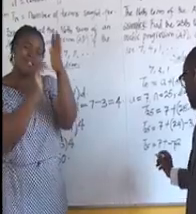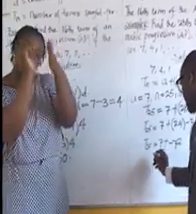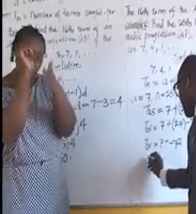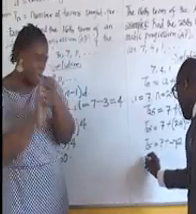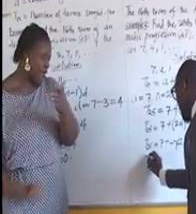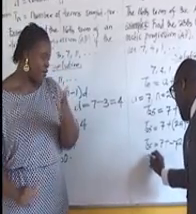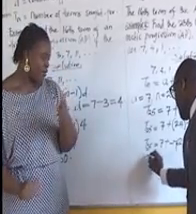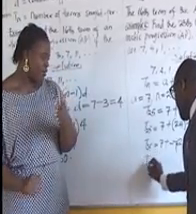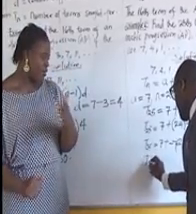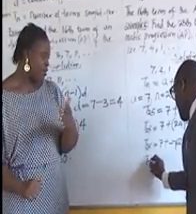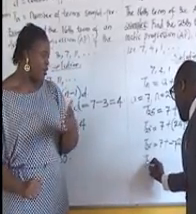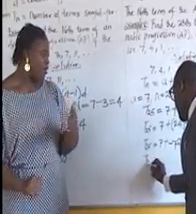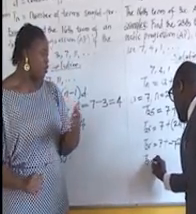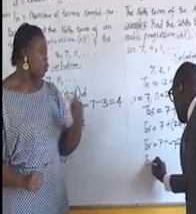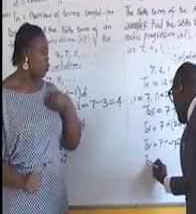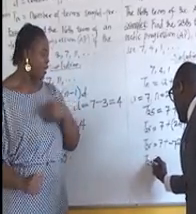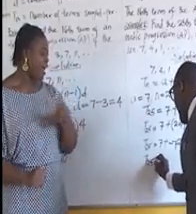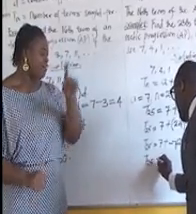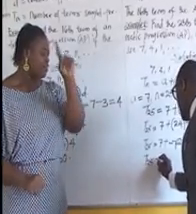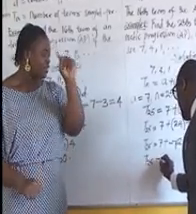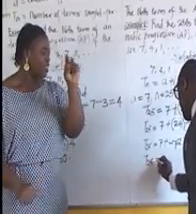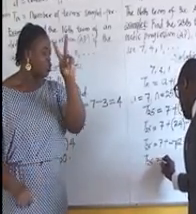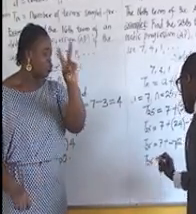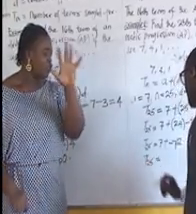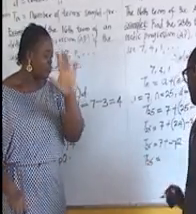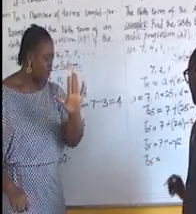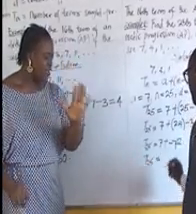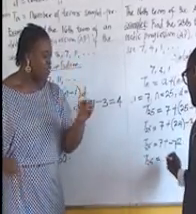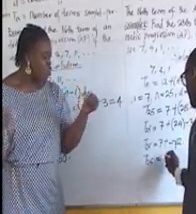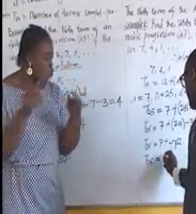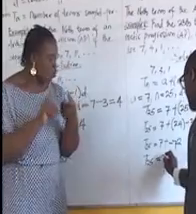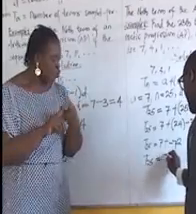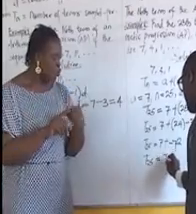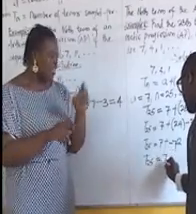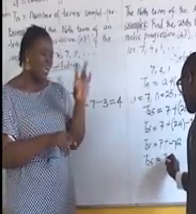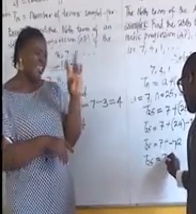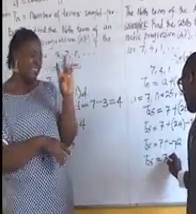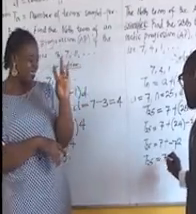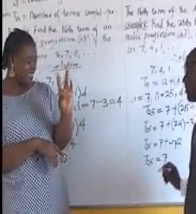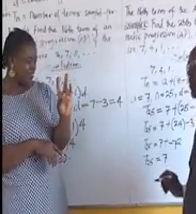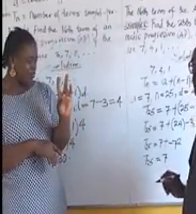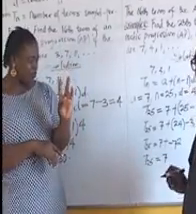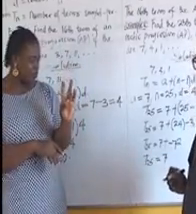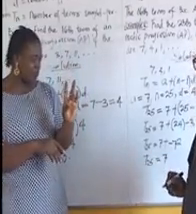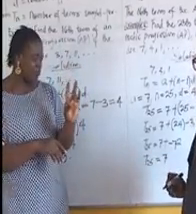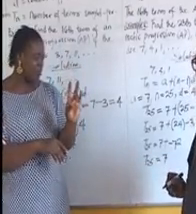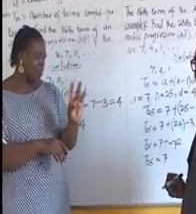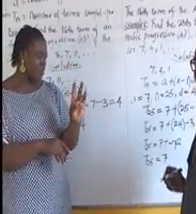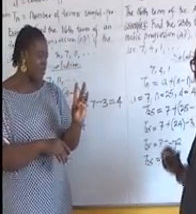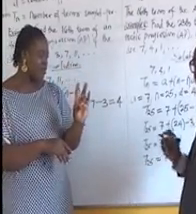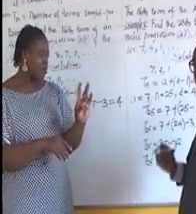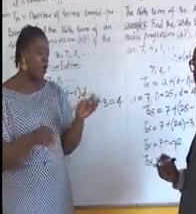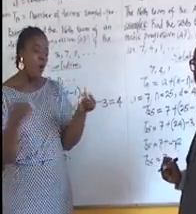answer, we have T25 is equals to 7. We all